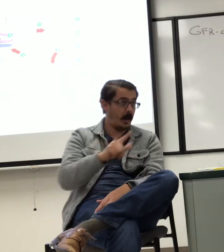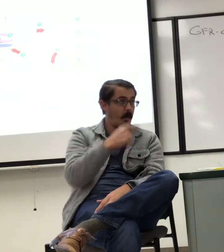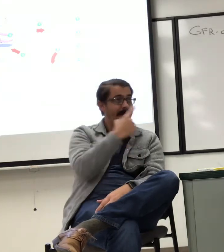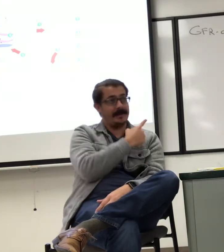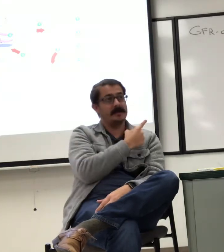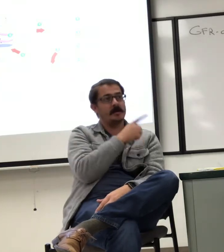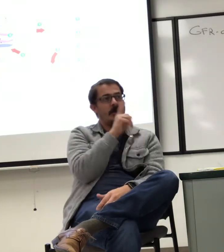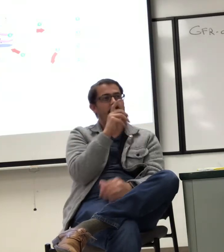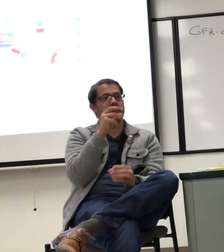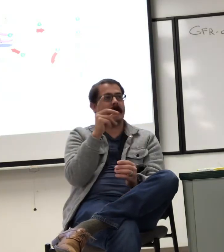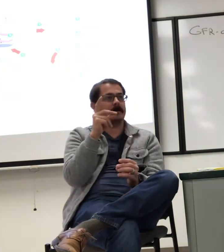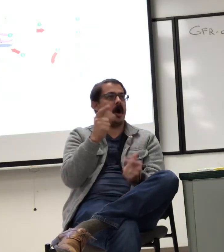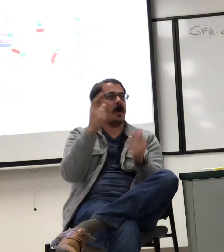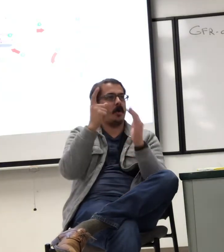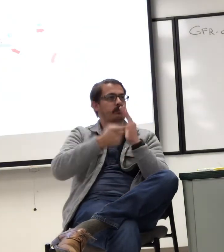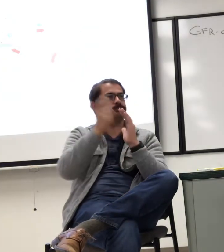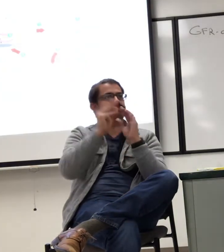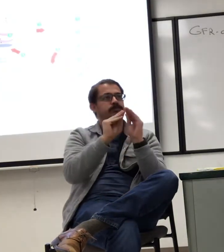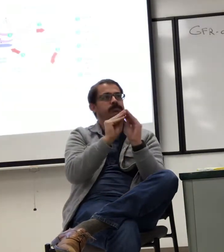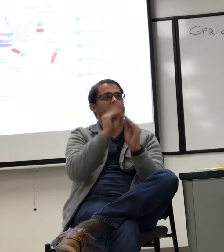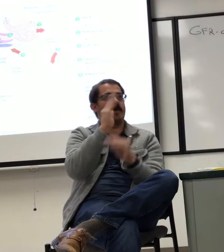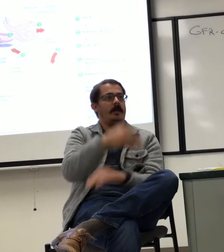will autocorrect.